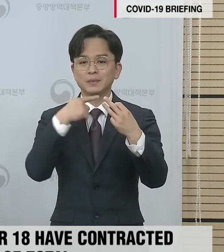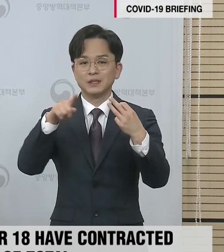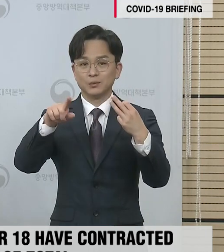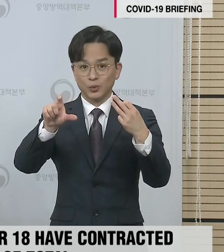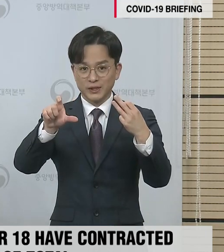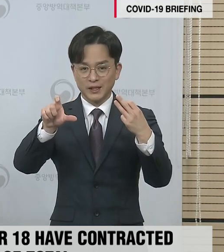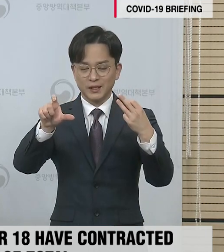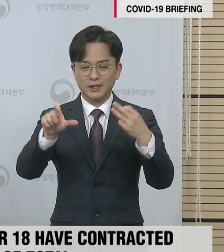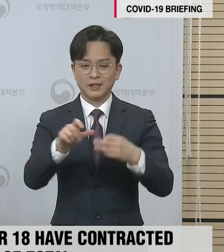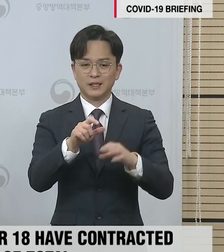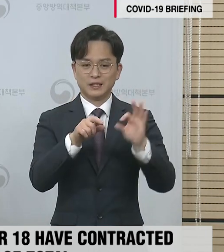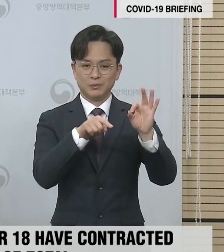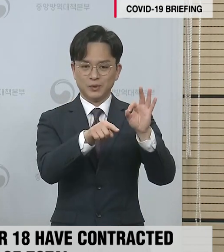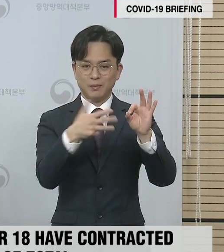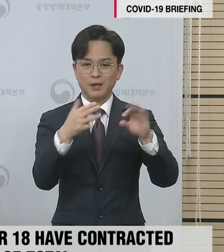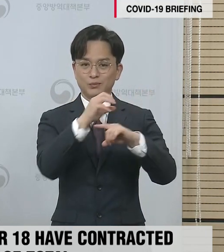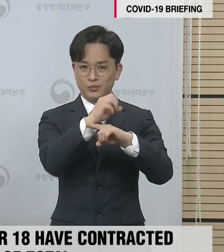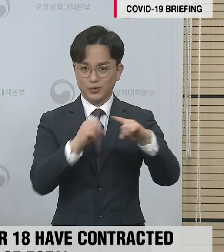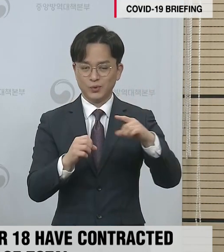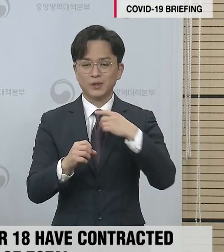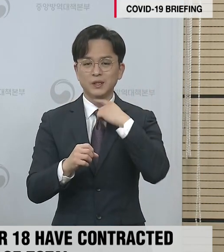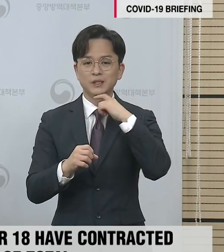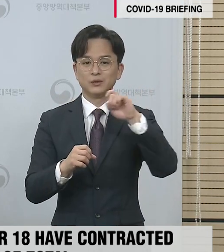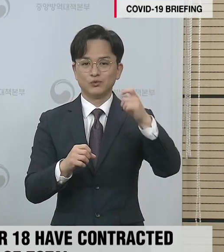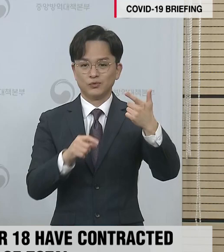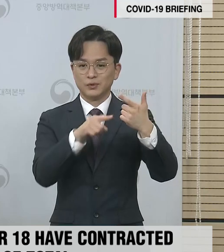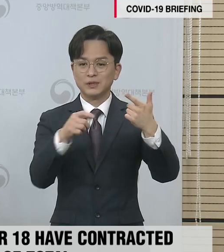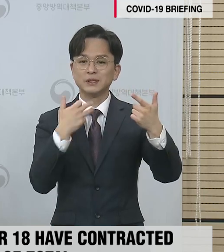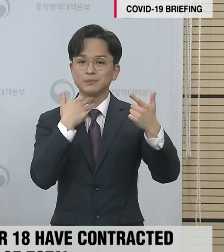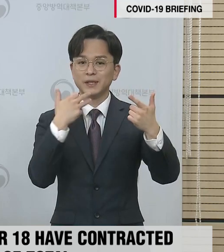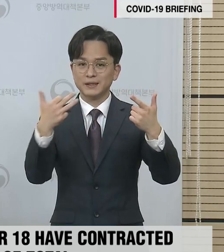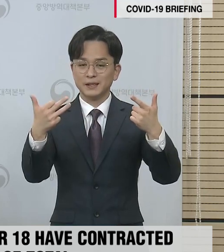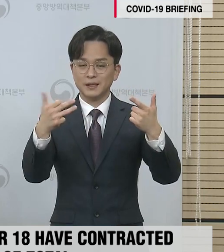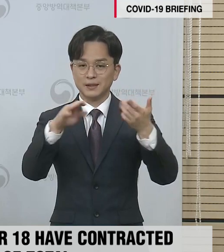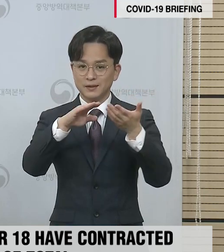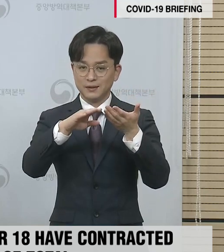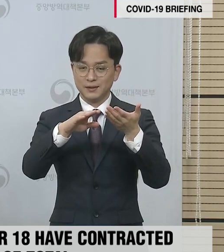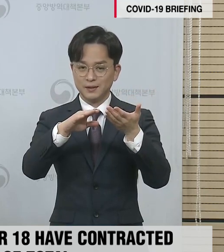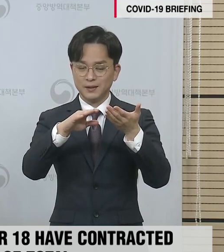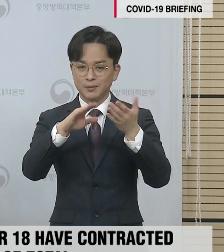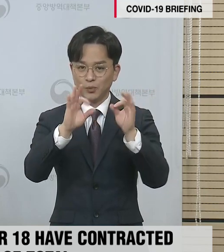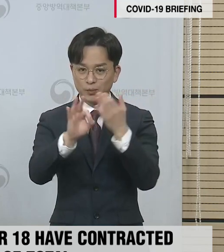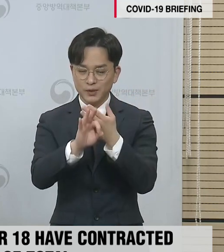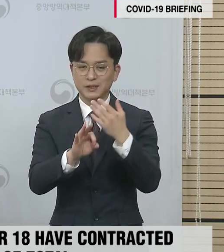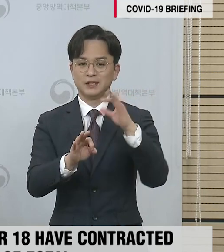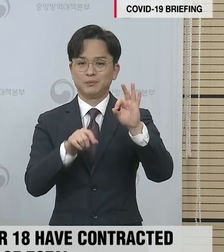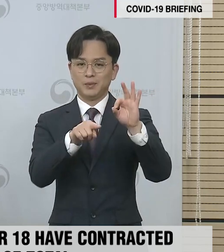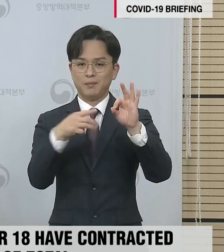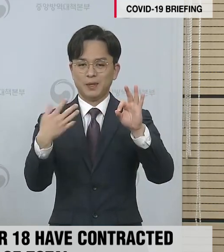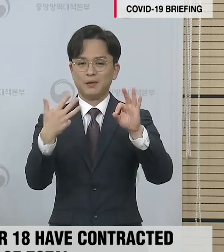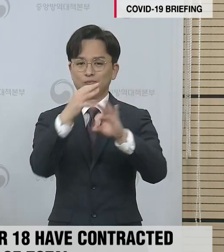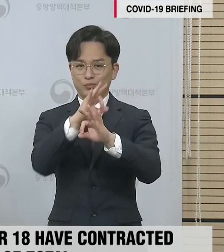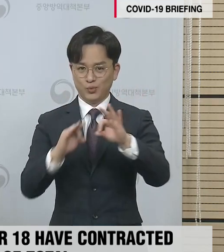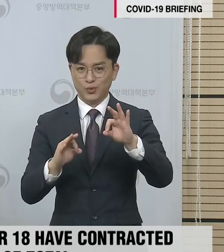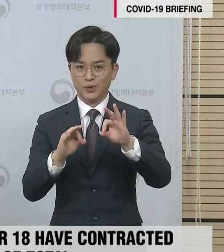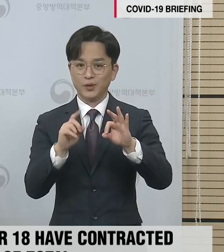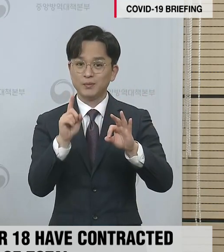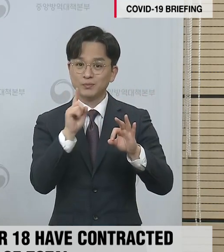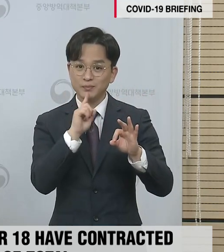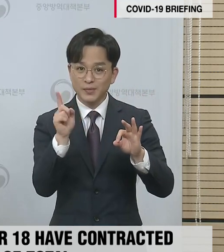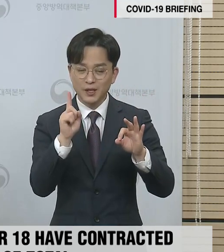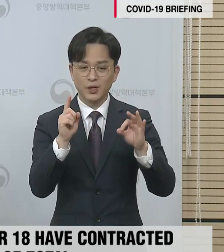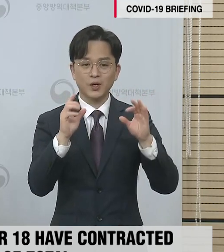infections, we have seen about 5% for children under the age of 7, and also 10%